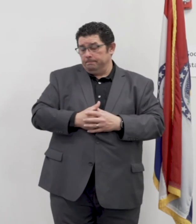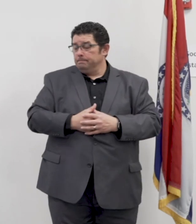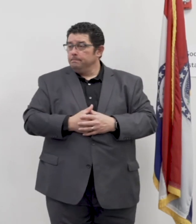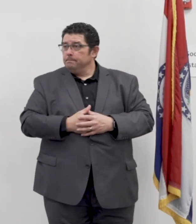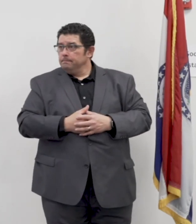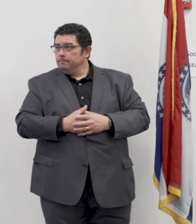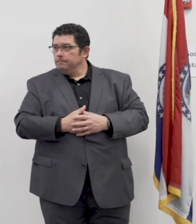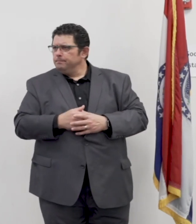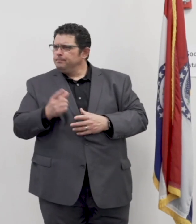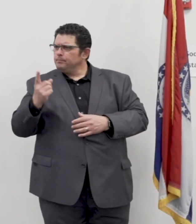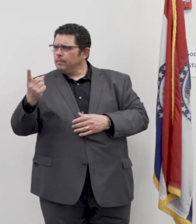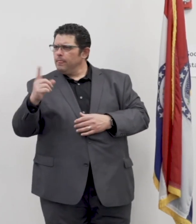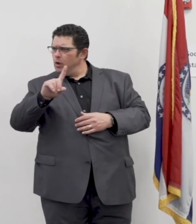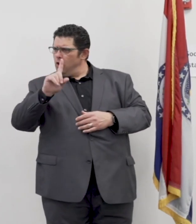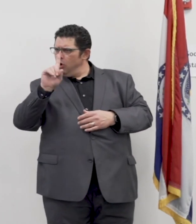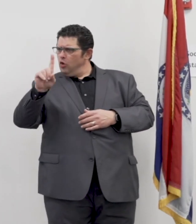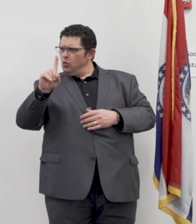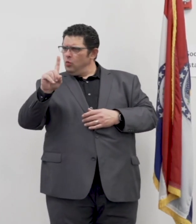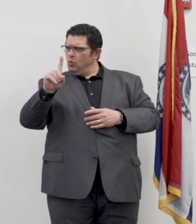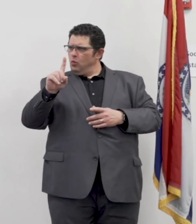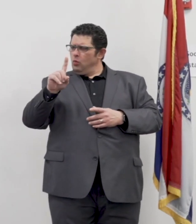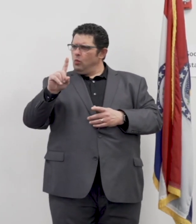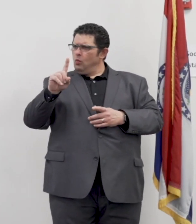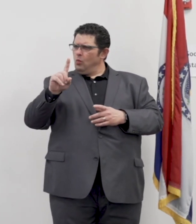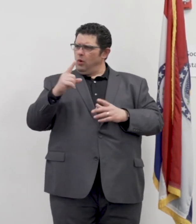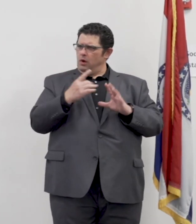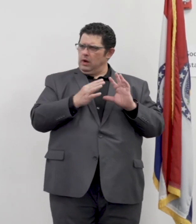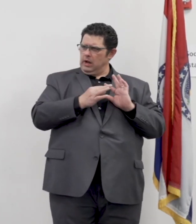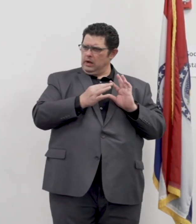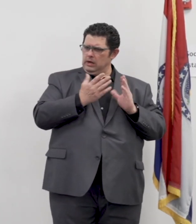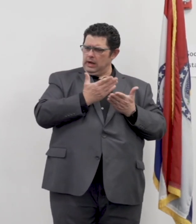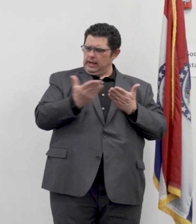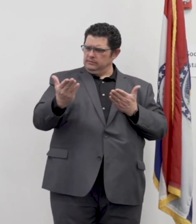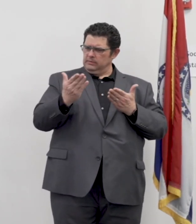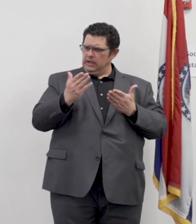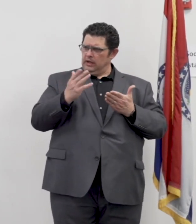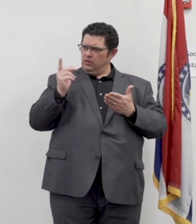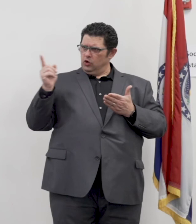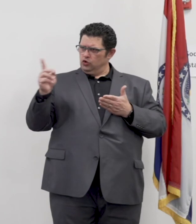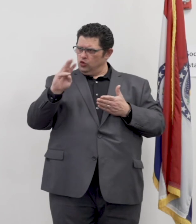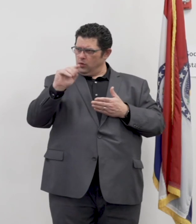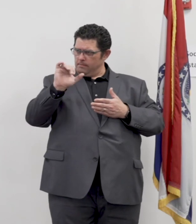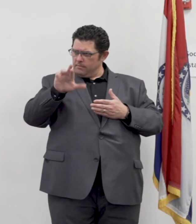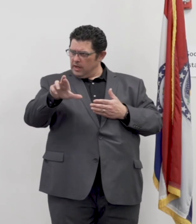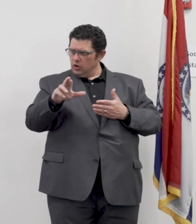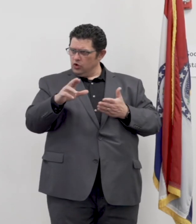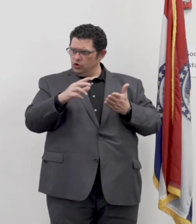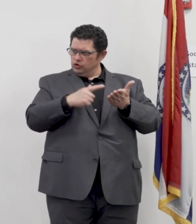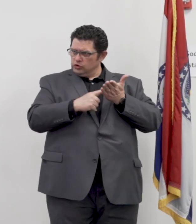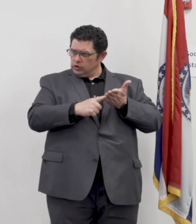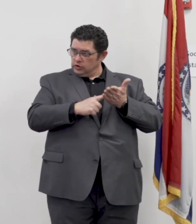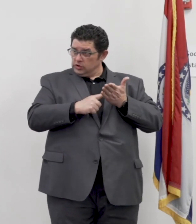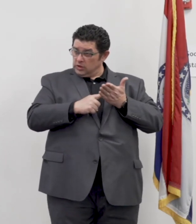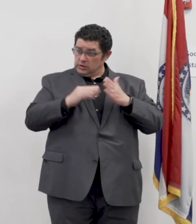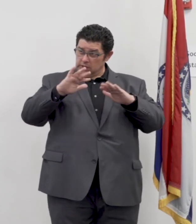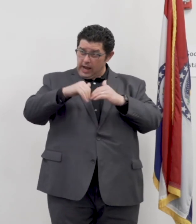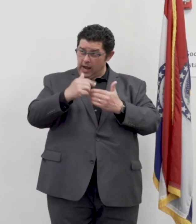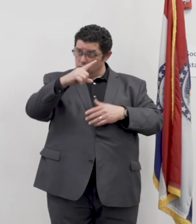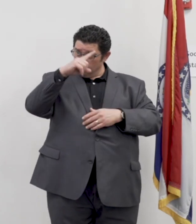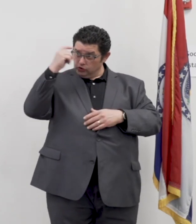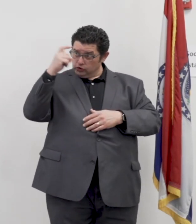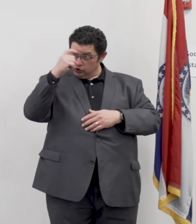Is one aspect that you and Mayor Creason are discussing, like how summer camps are going to be affected by